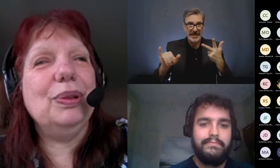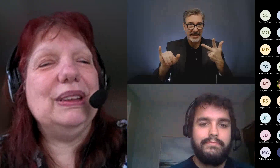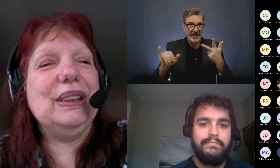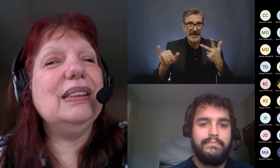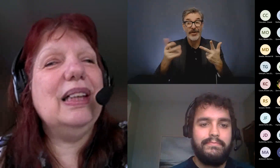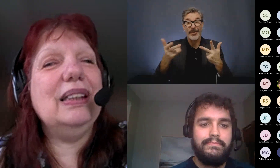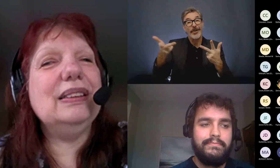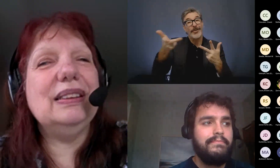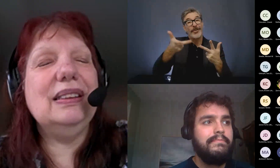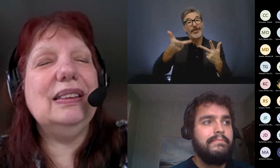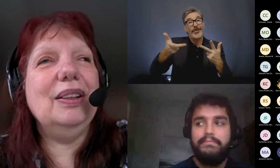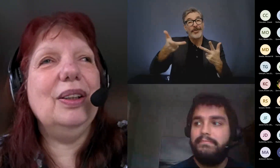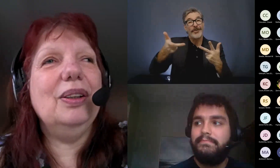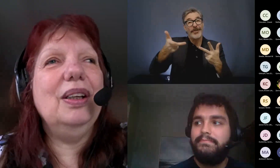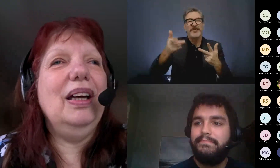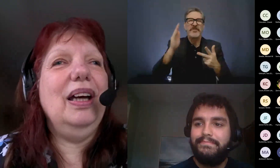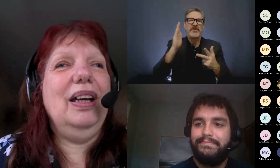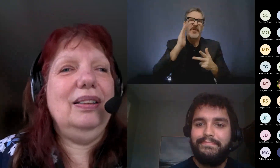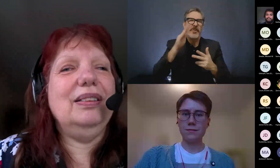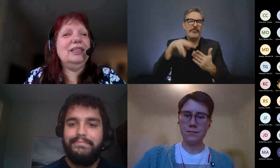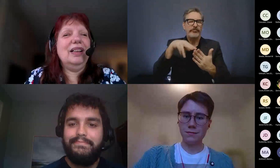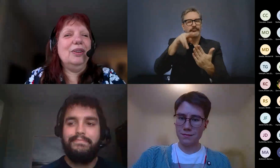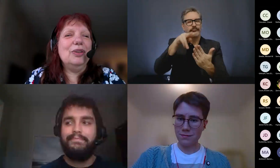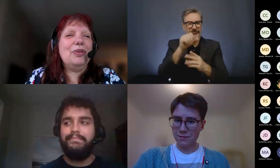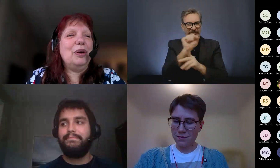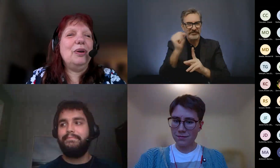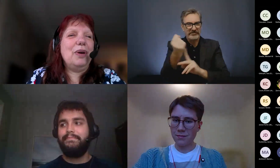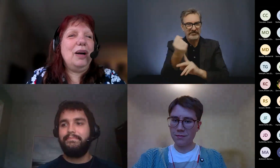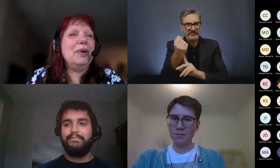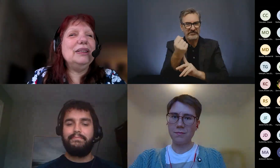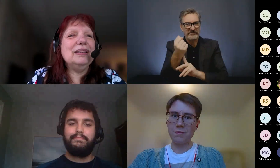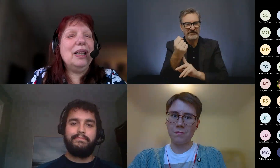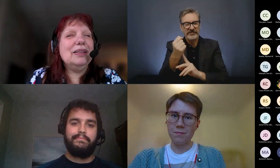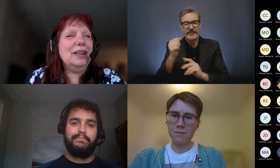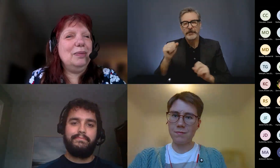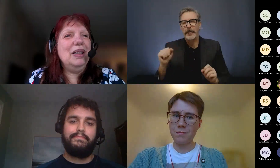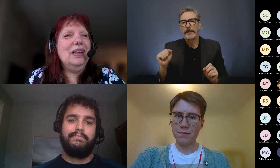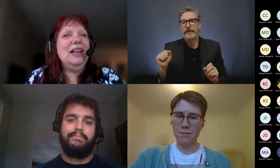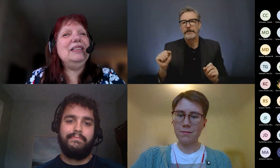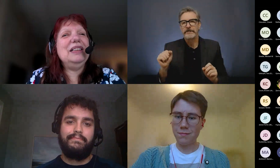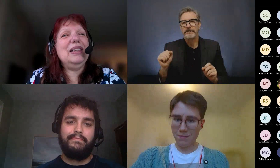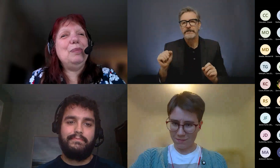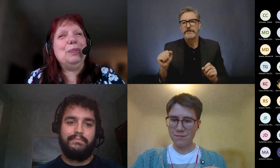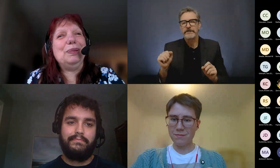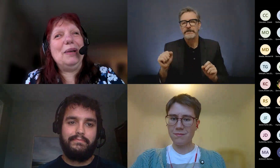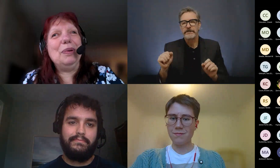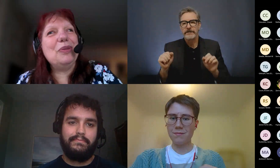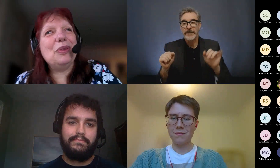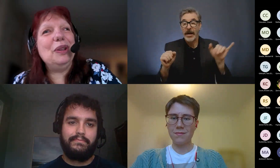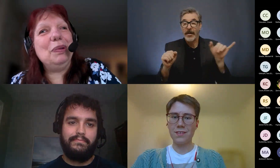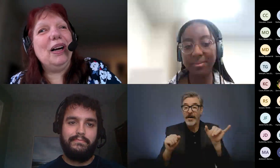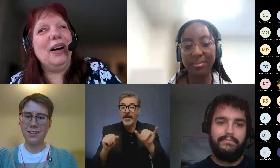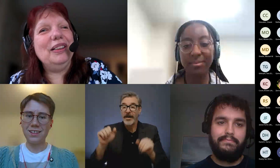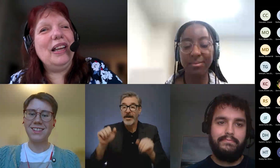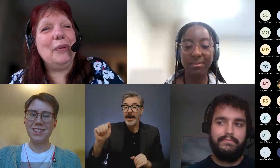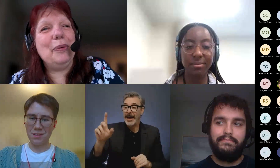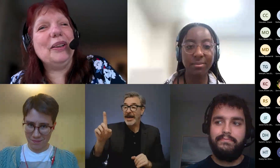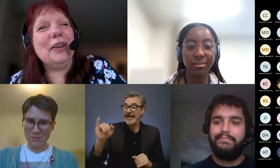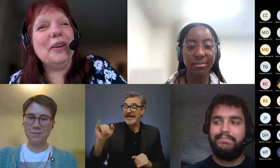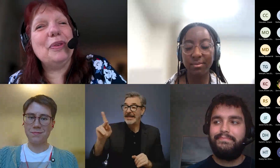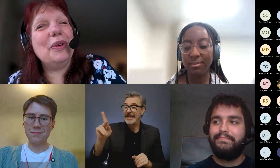going to present to us this scenario. And also, I want to welcome Adiki Puplampo, who's going to be